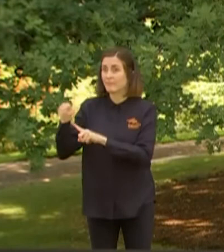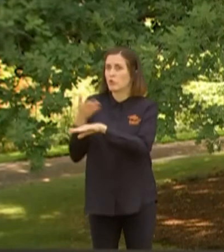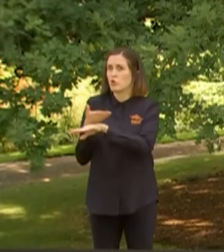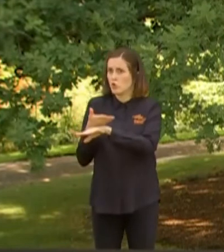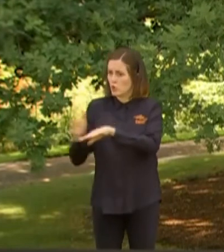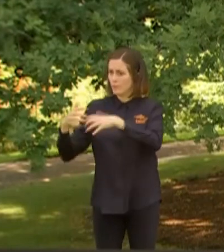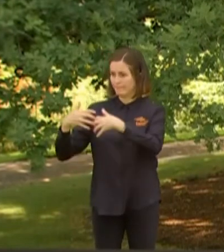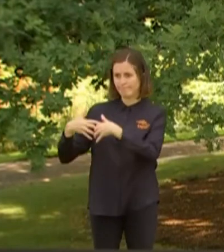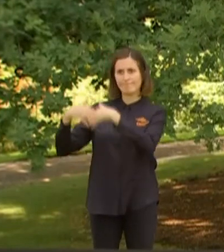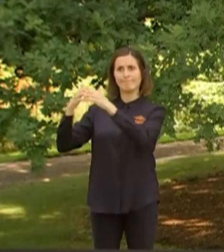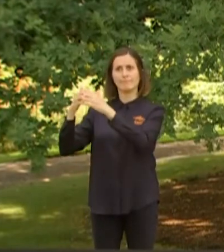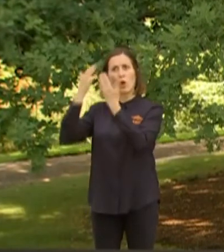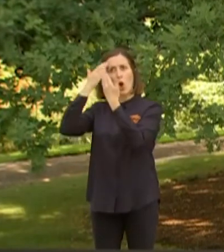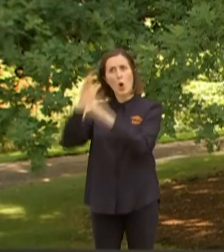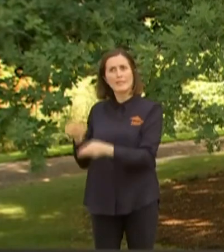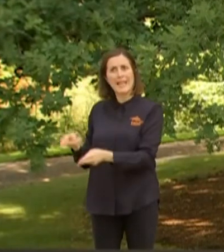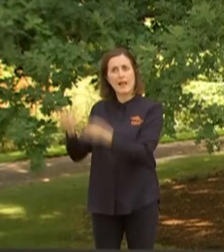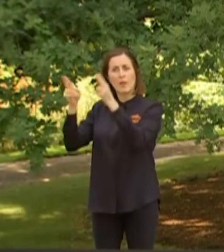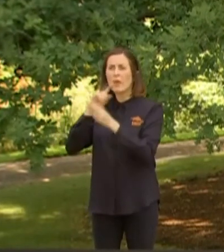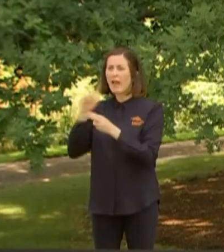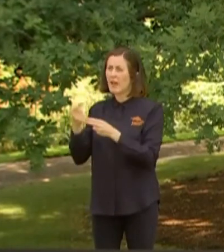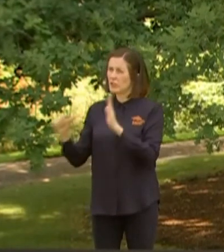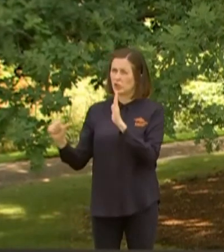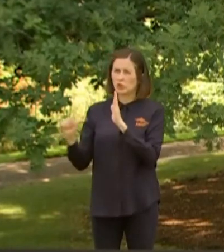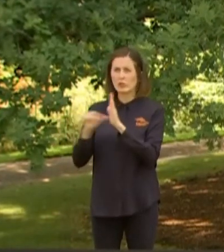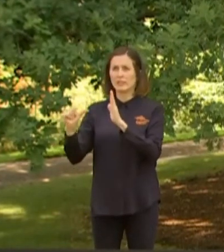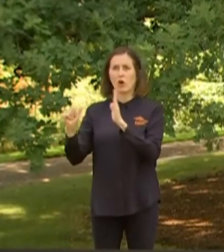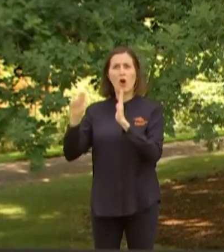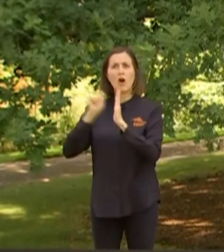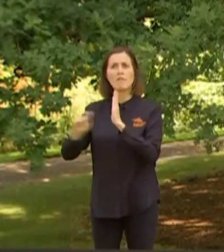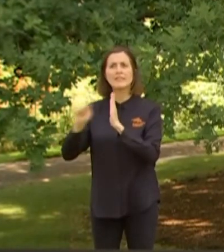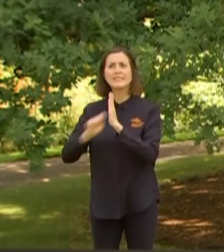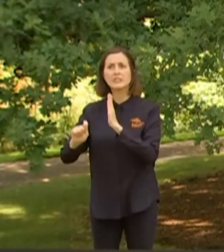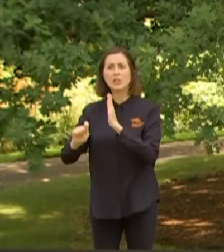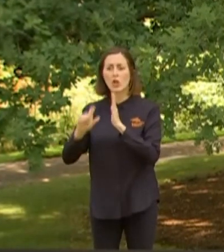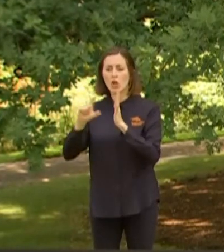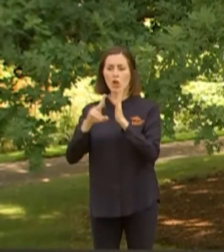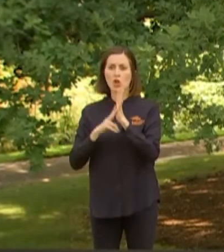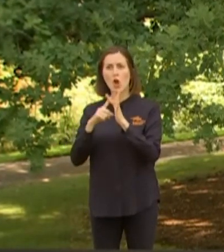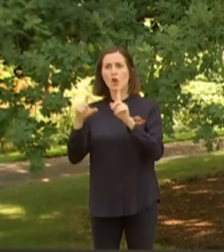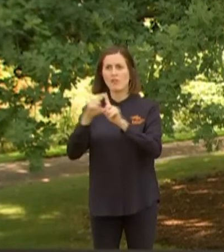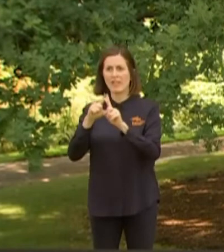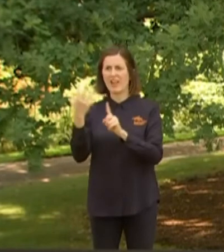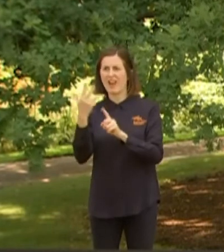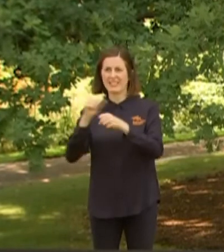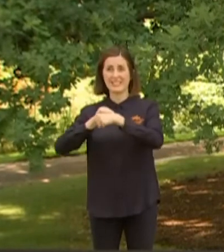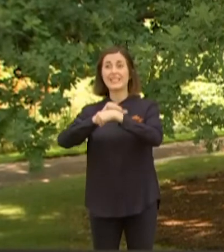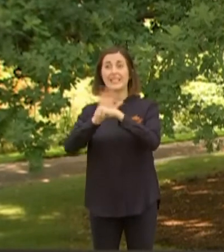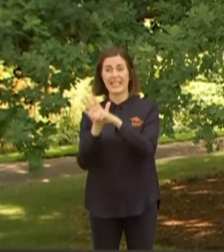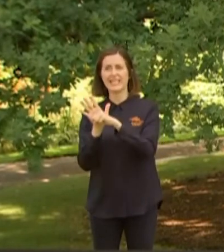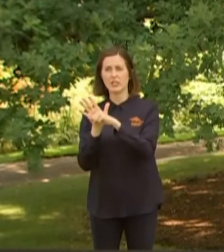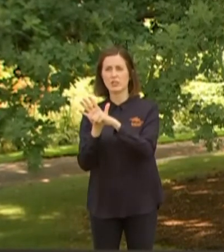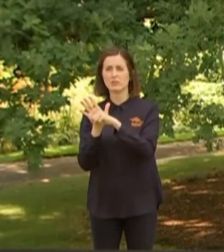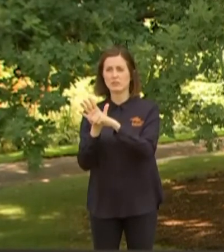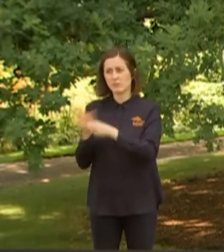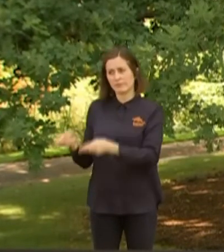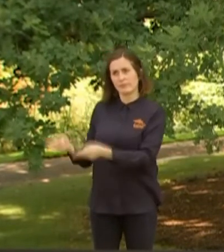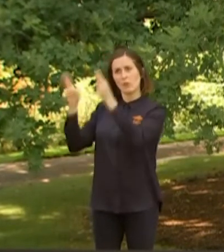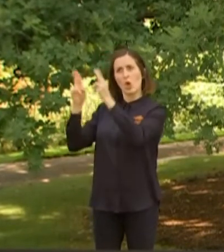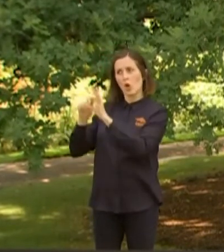and dedicated administrative office, COVID-19 Quarantine Victoria. Emma will be the